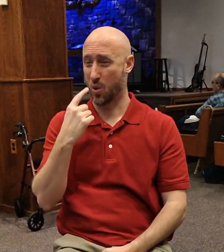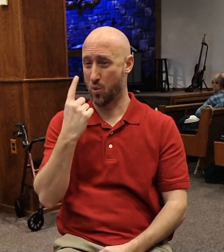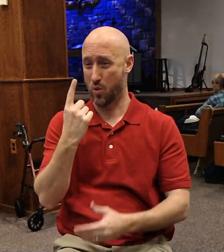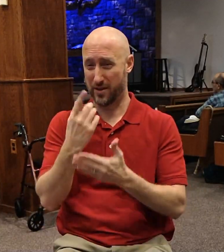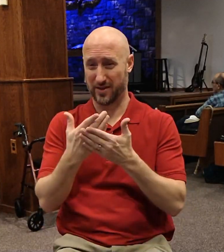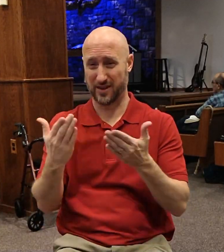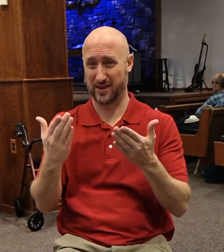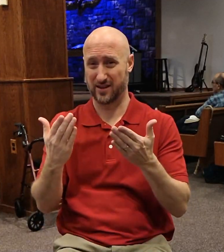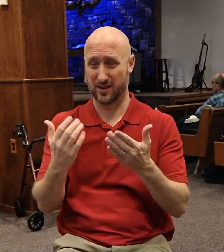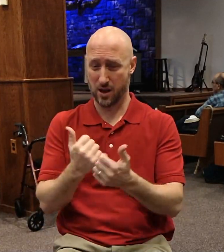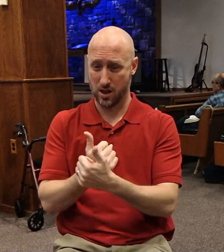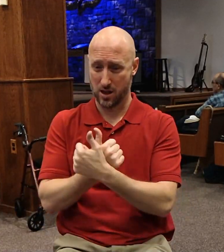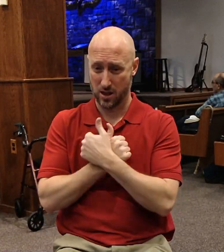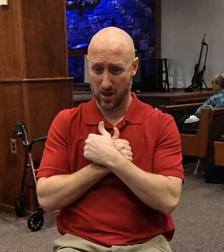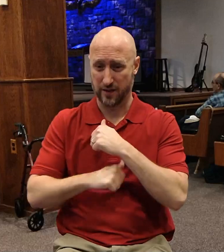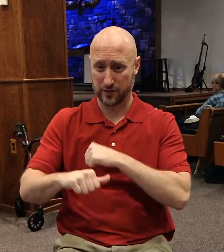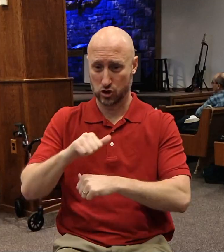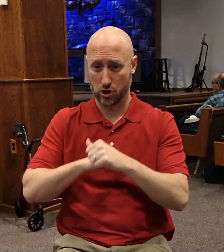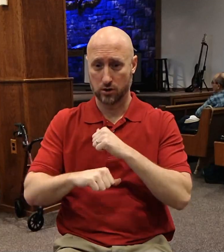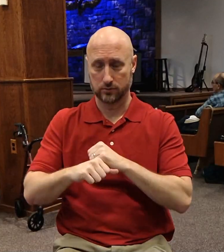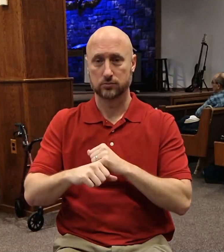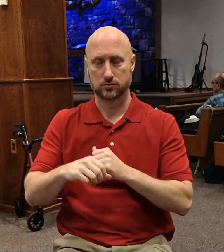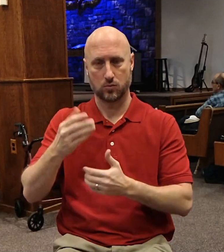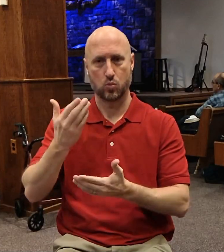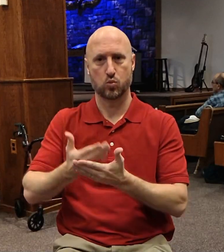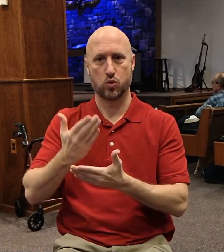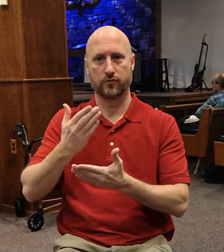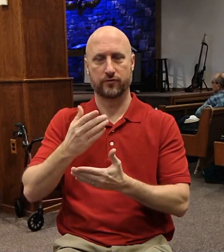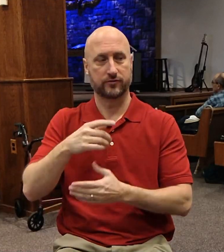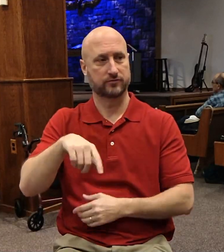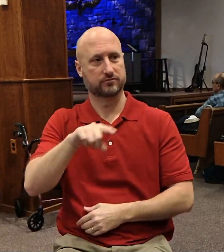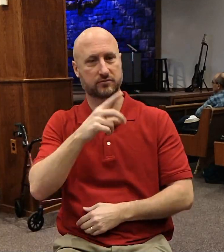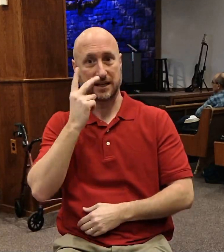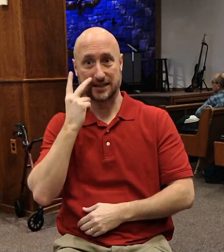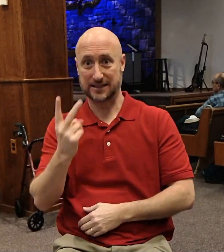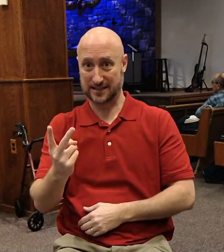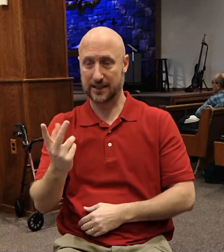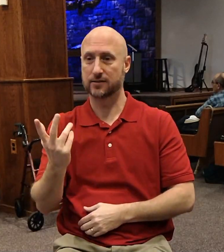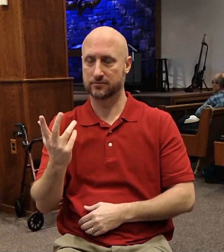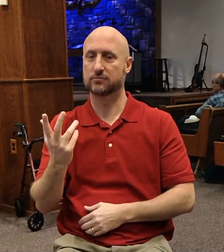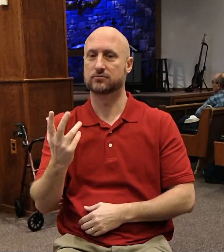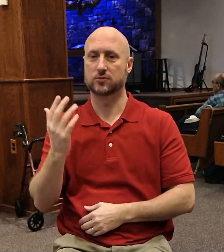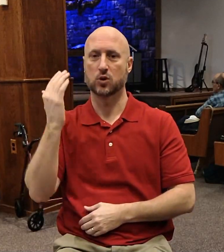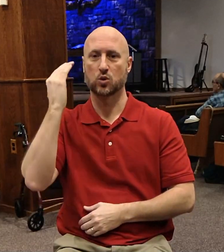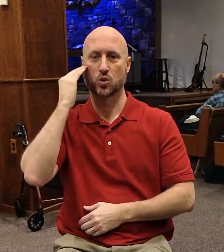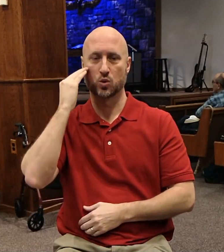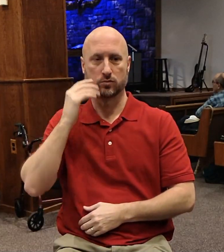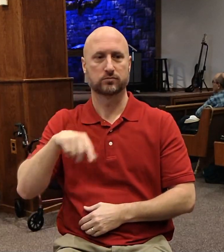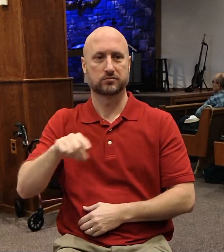shall men know that you're my disciples so I encourage you today and we're going to pray about this tonight